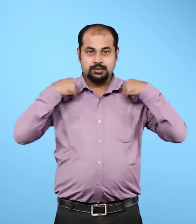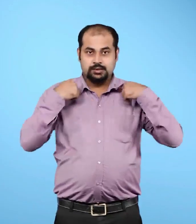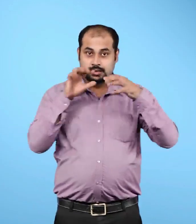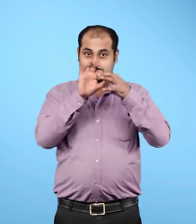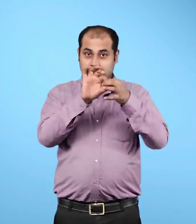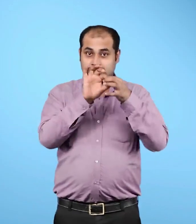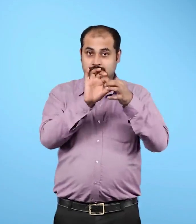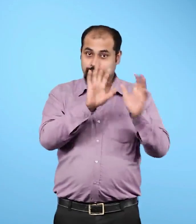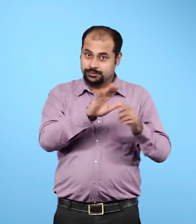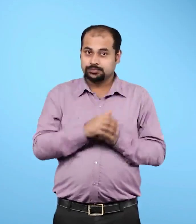blue.